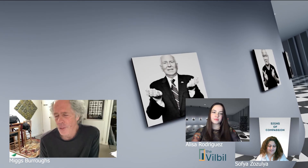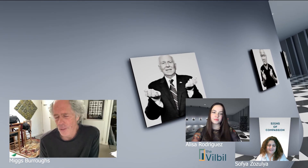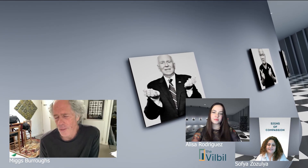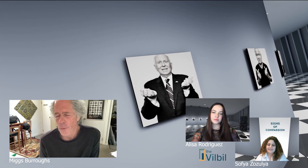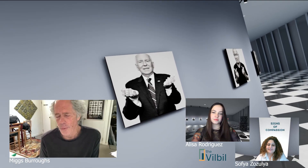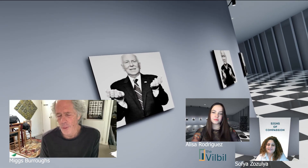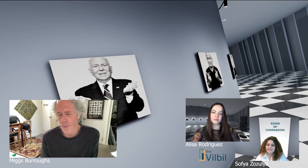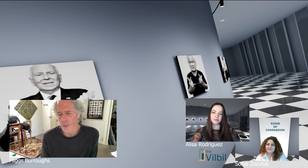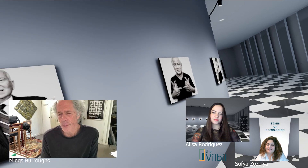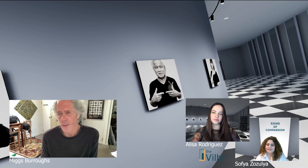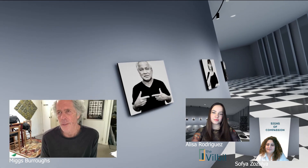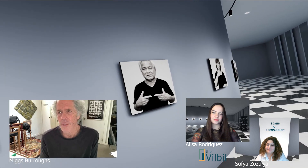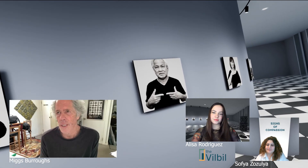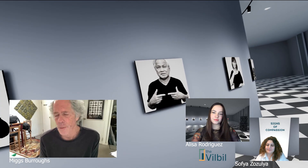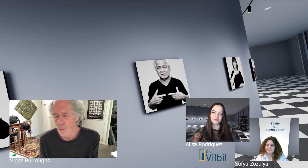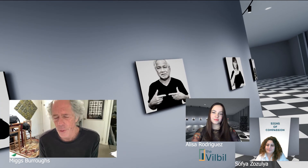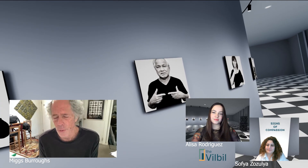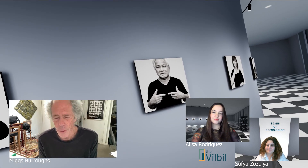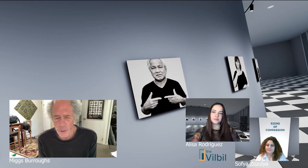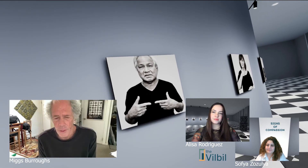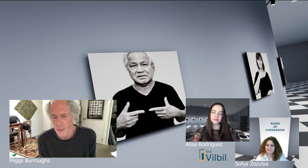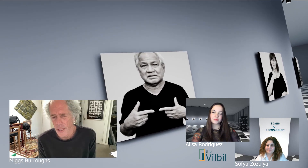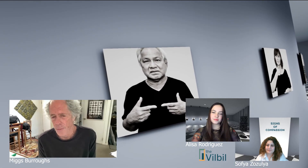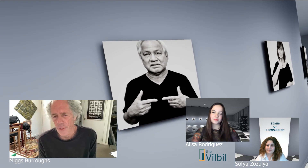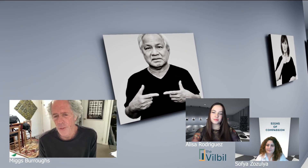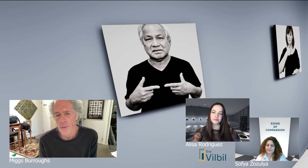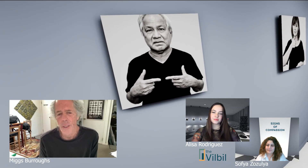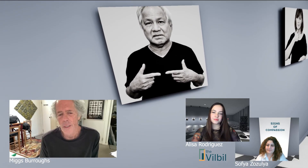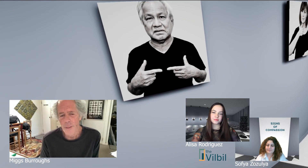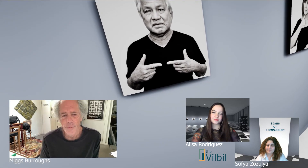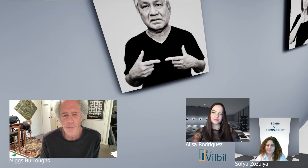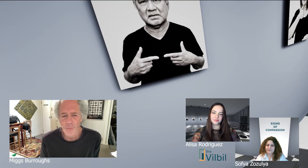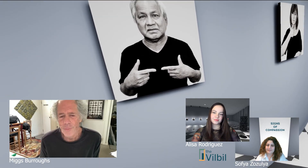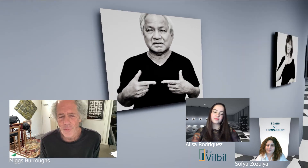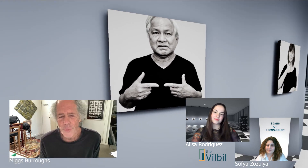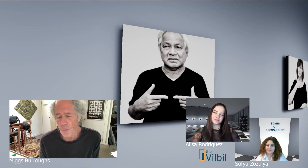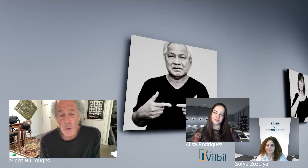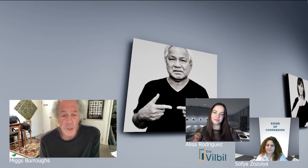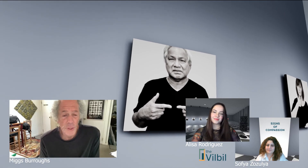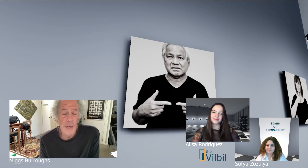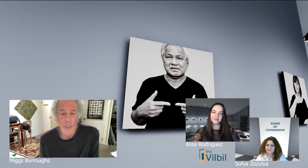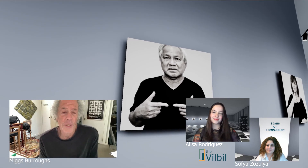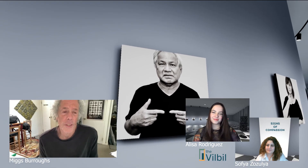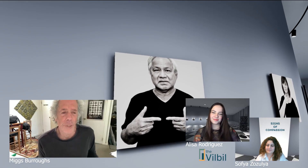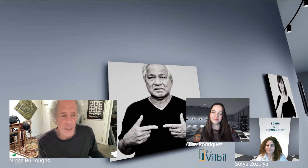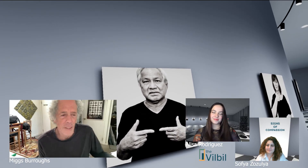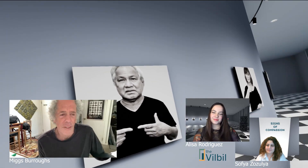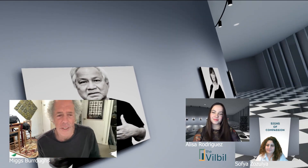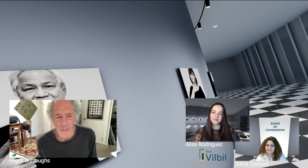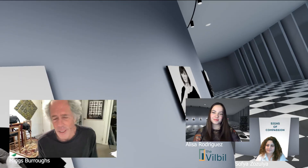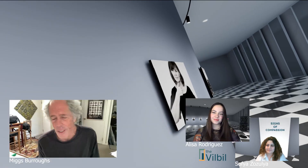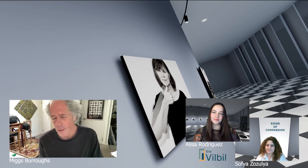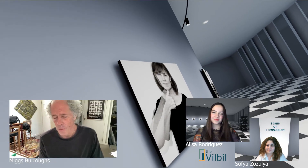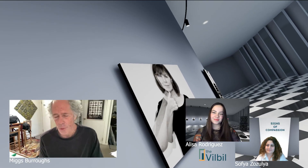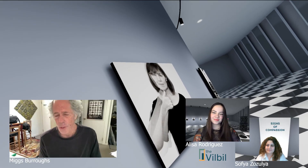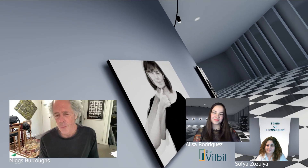timeless. Hopefully, the thing that appeals to me is it's timeless. And the poem is timeless. Thanks to Emily Dickinson, the poem